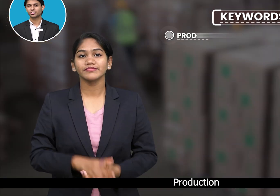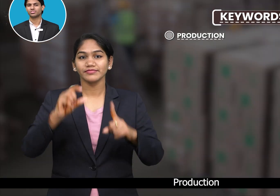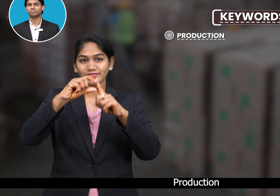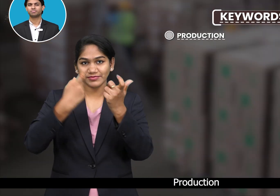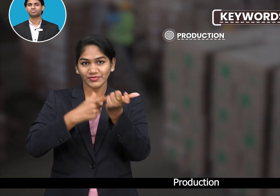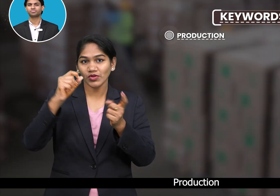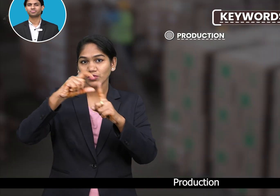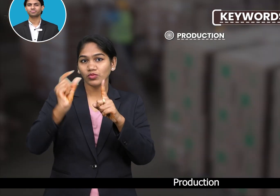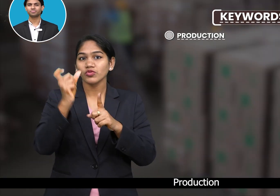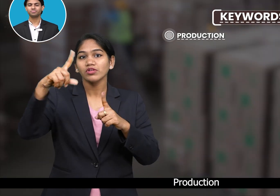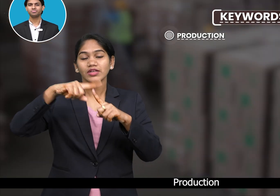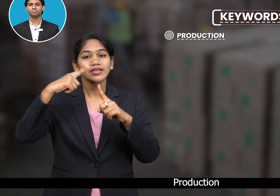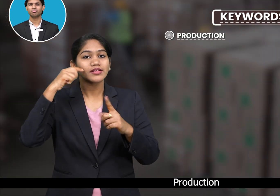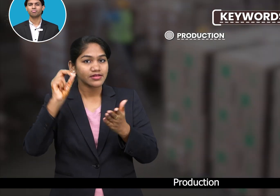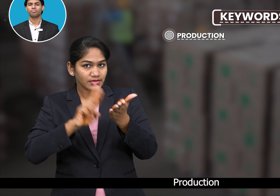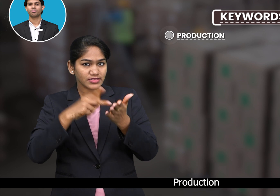Production